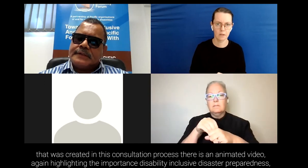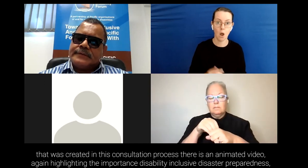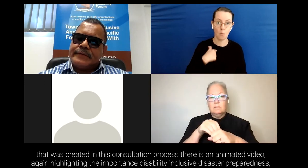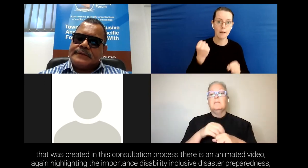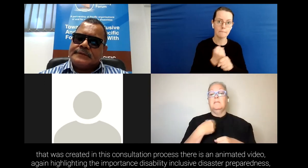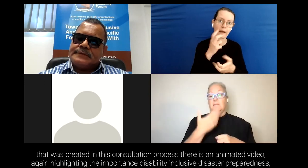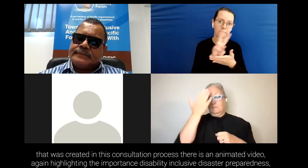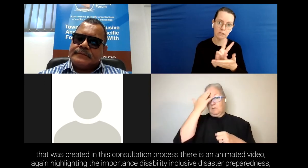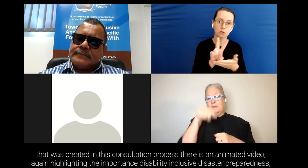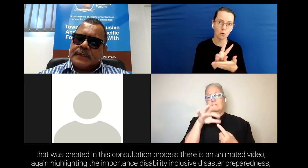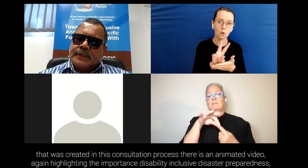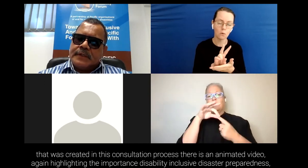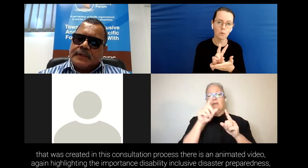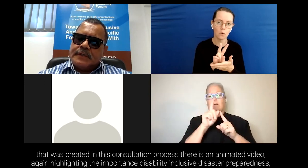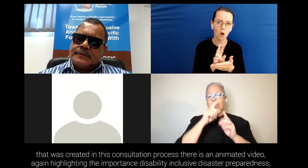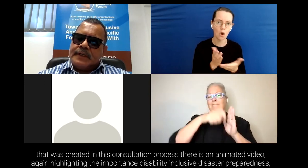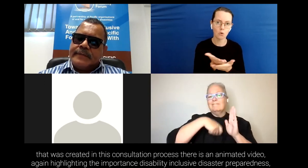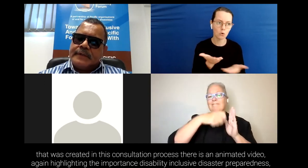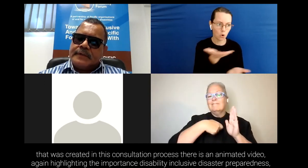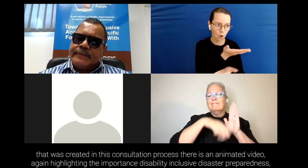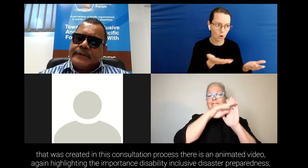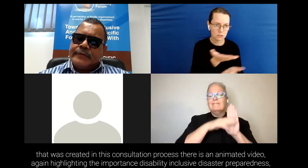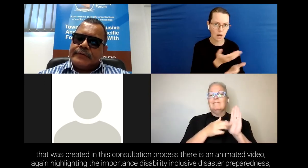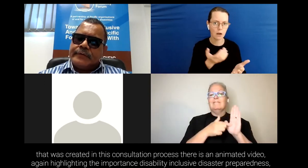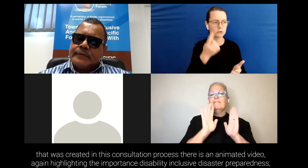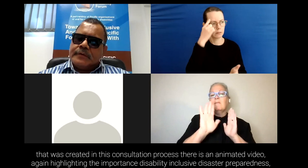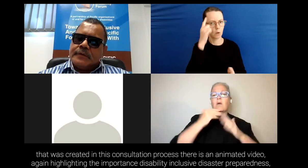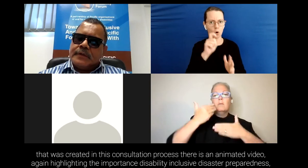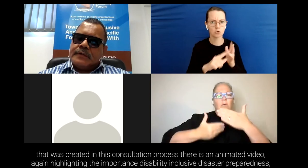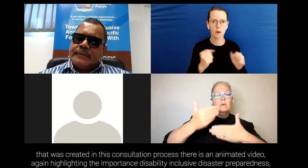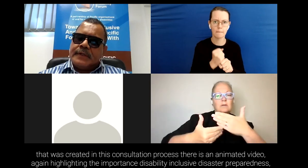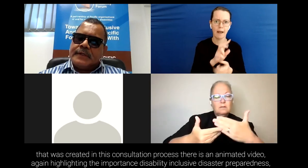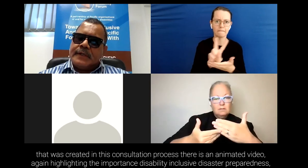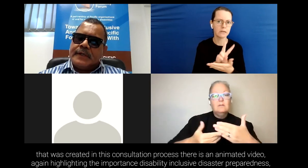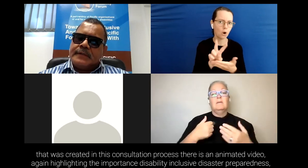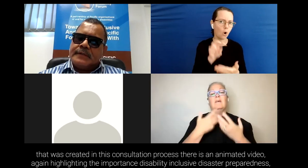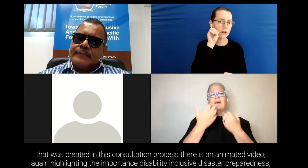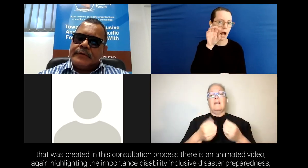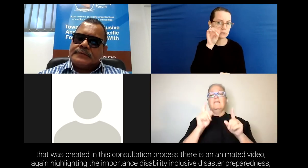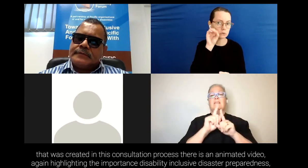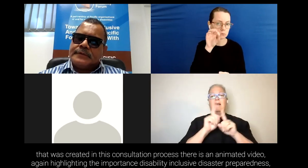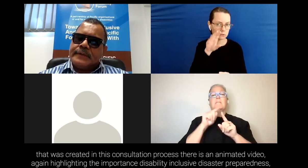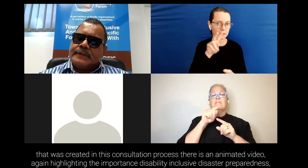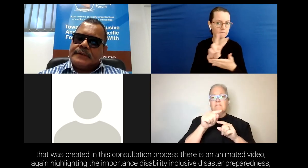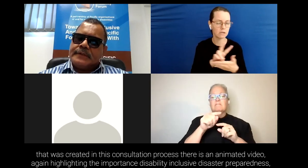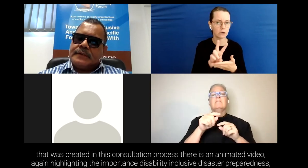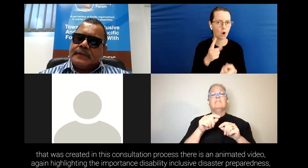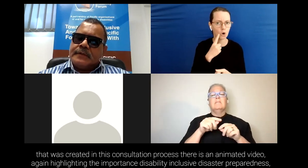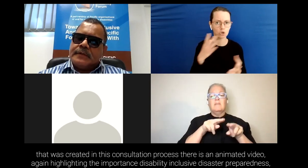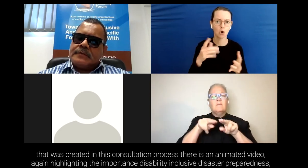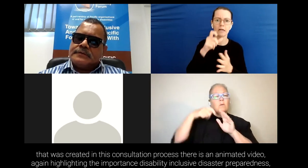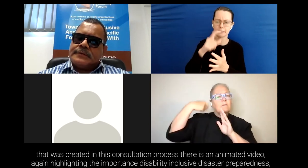this consultation process, is an animated video, again highlighting the importance of